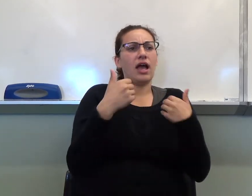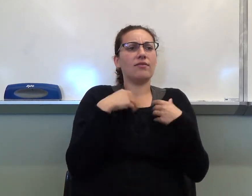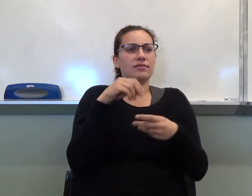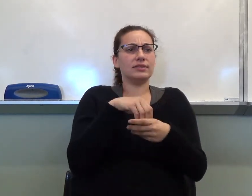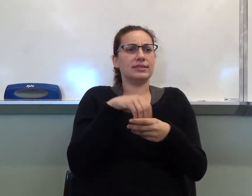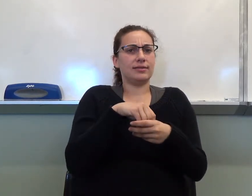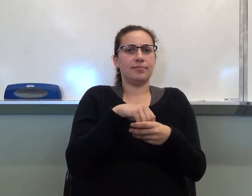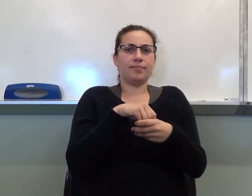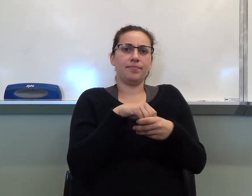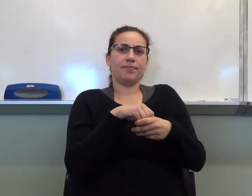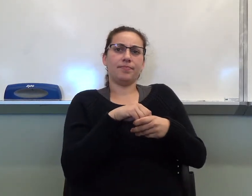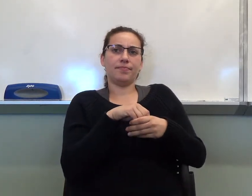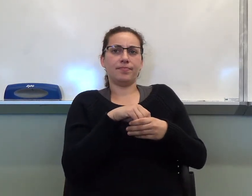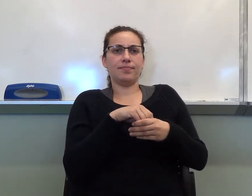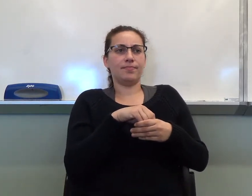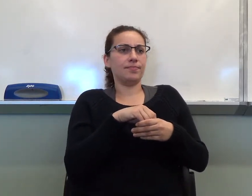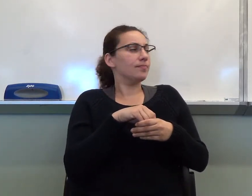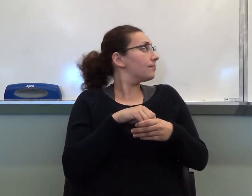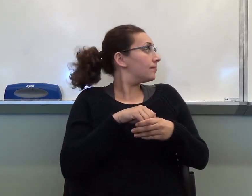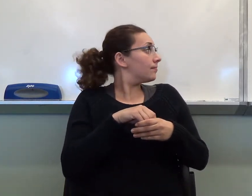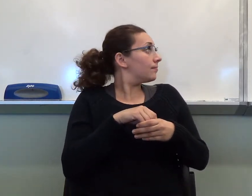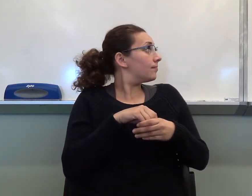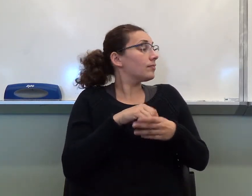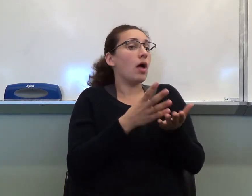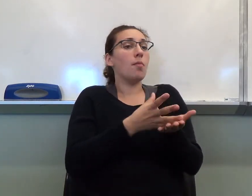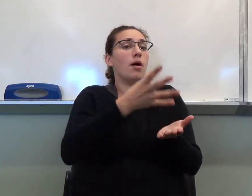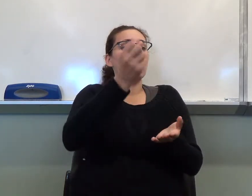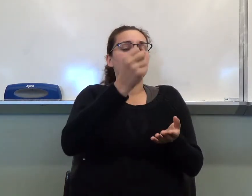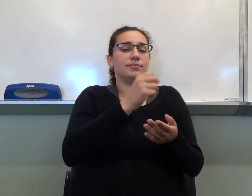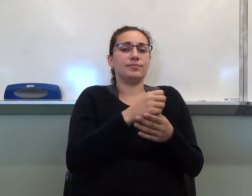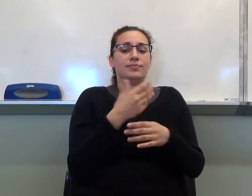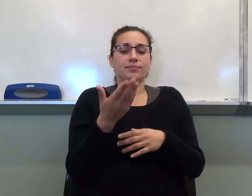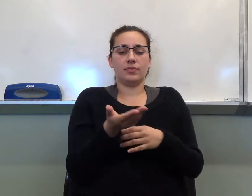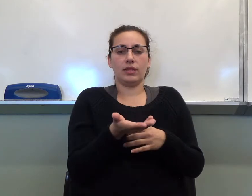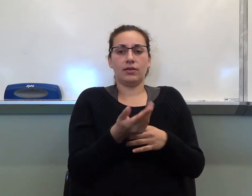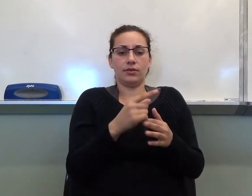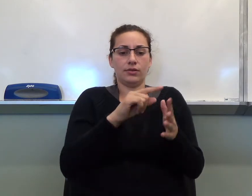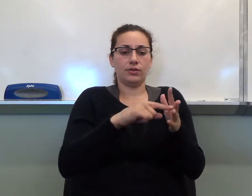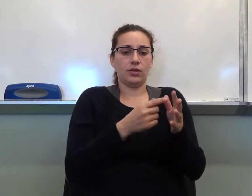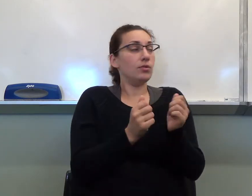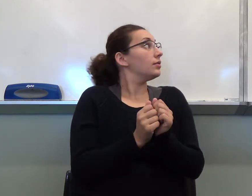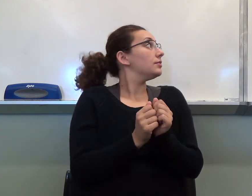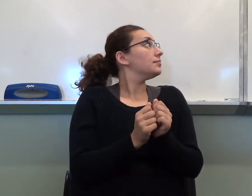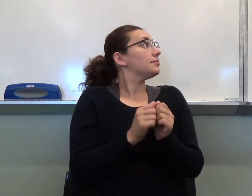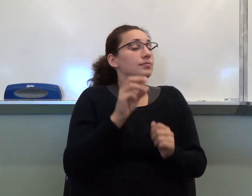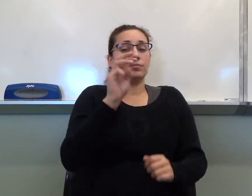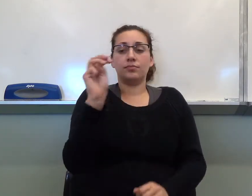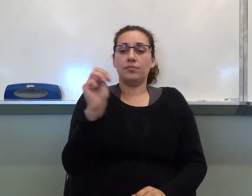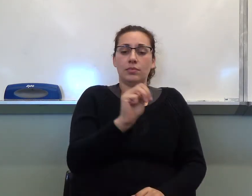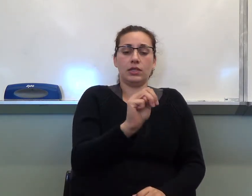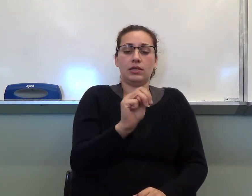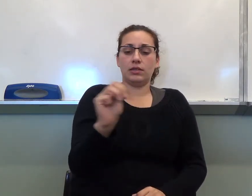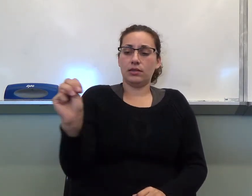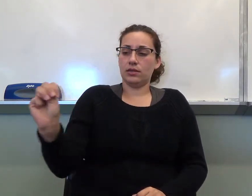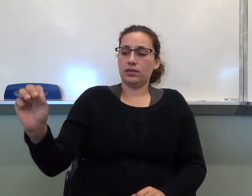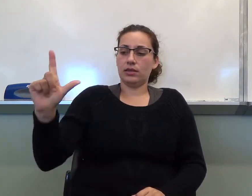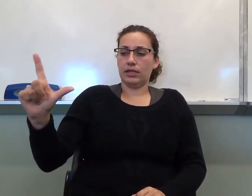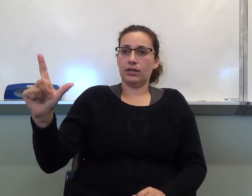All right. Here's milliliters, and you want to go here to liters. So you want to go boing, boing, boing, like